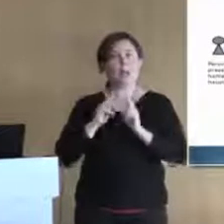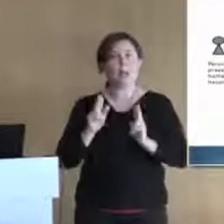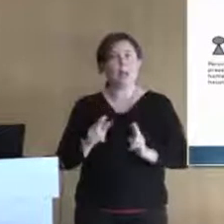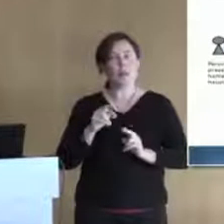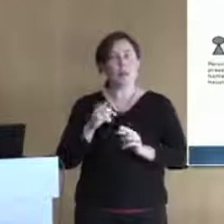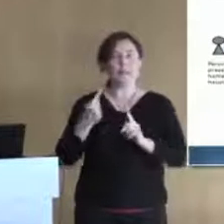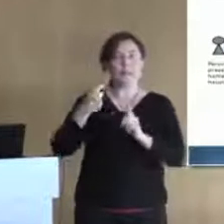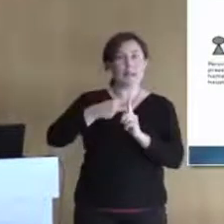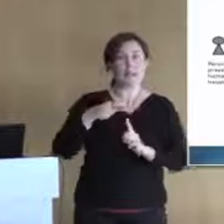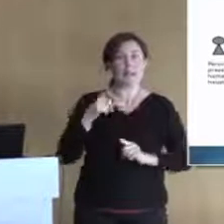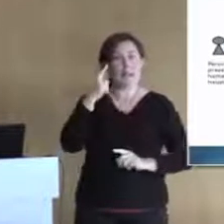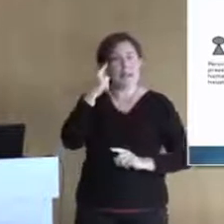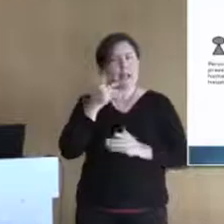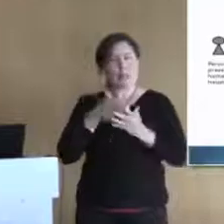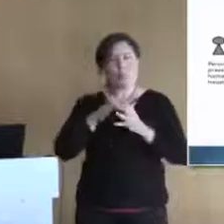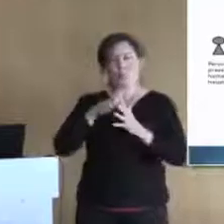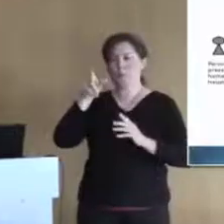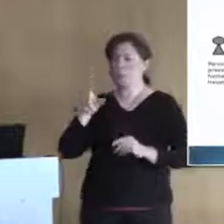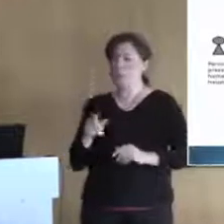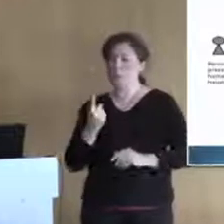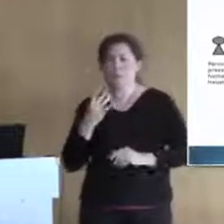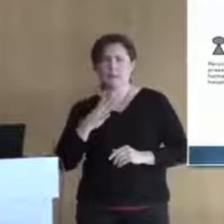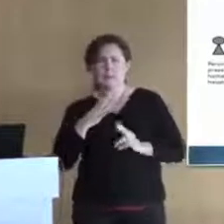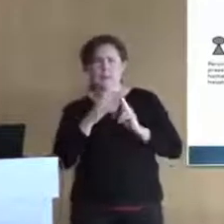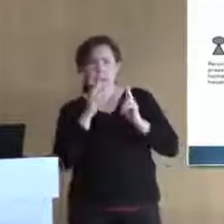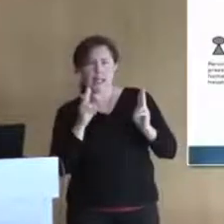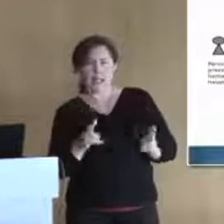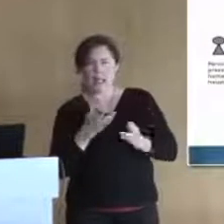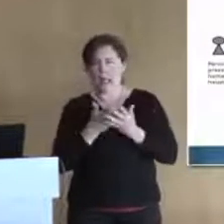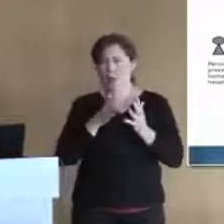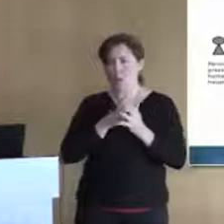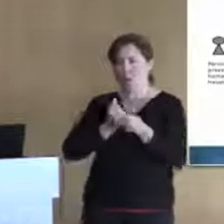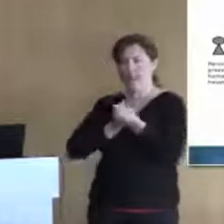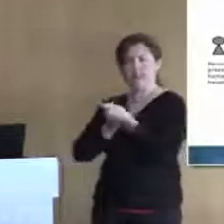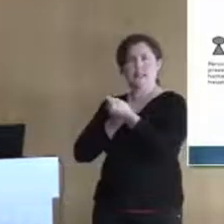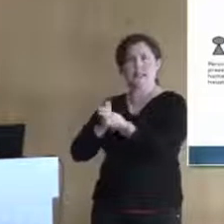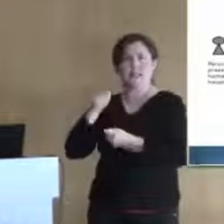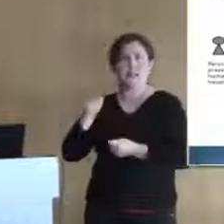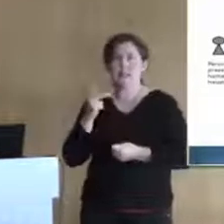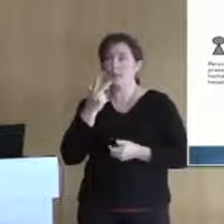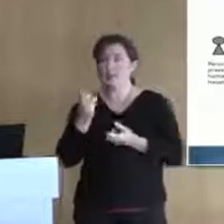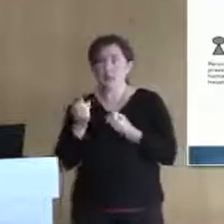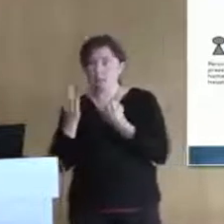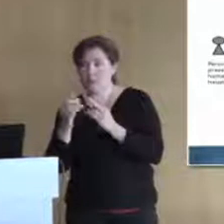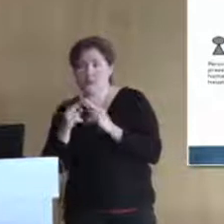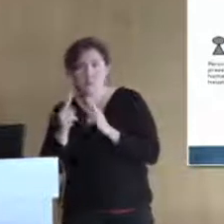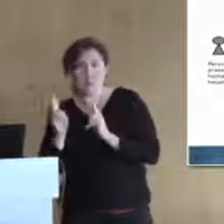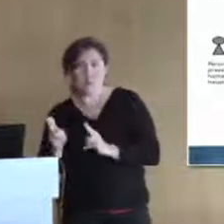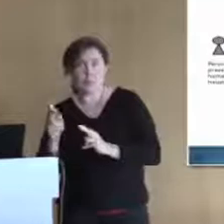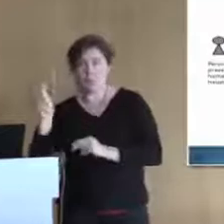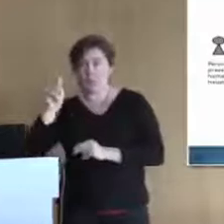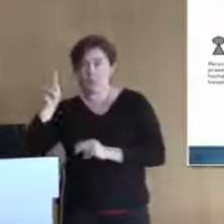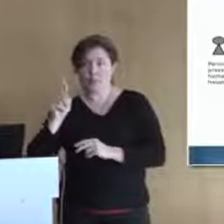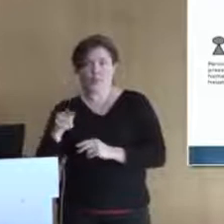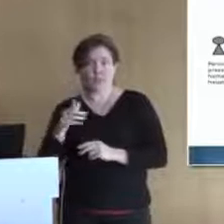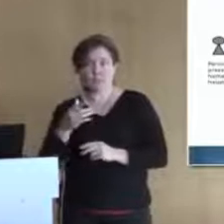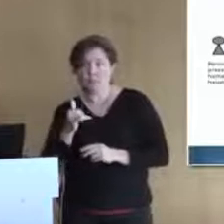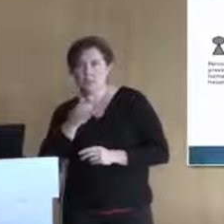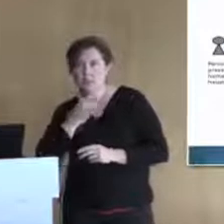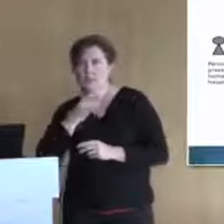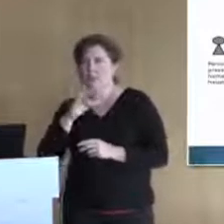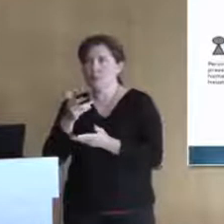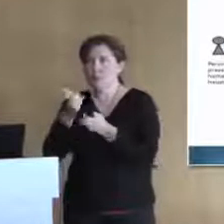One of the things that this government's doing that's very important is they're not just thinking about long-term housing. So they're